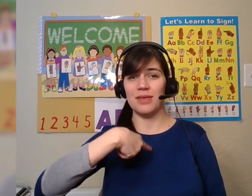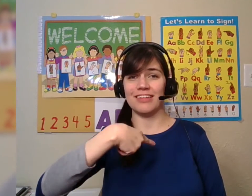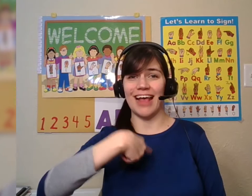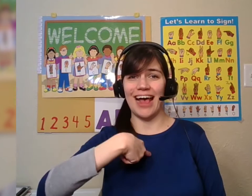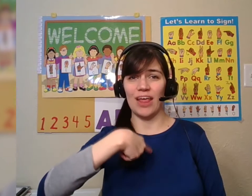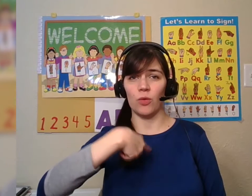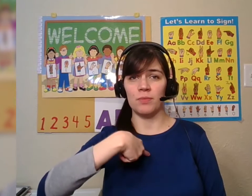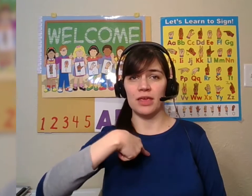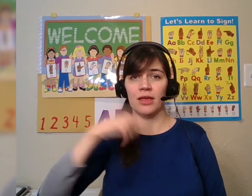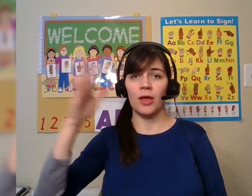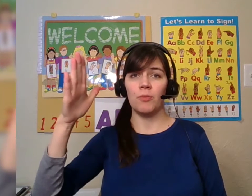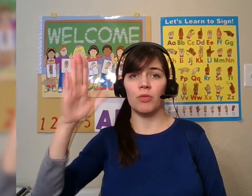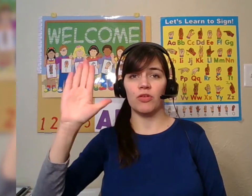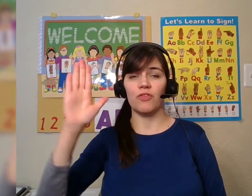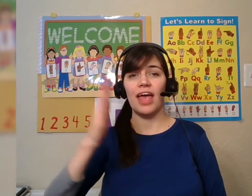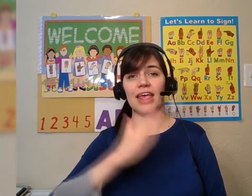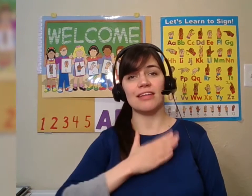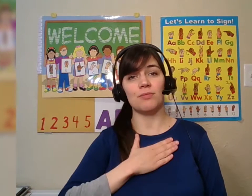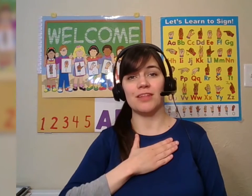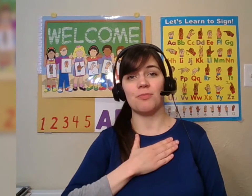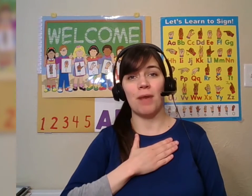means I or me, but with your flat hand it means my.